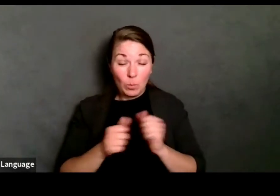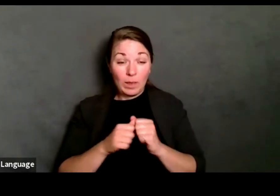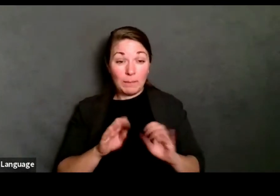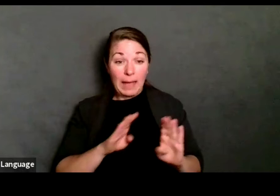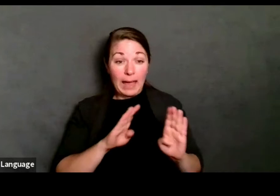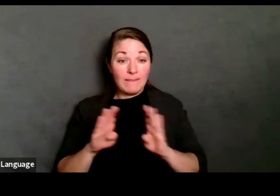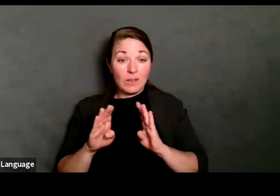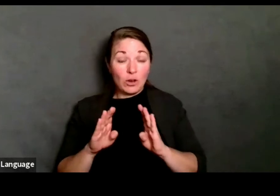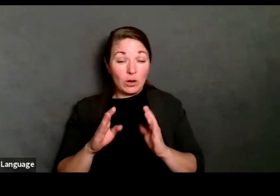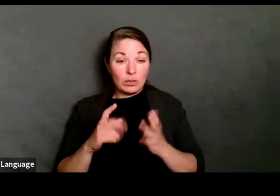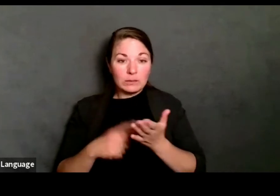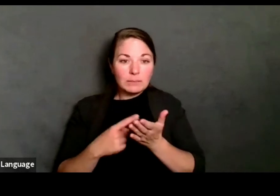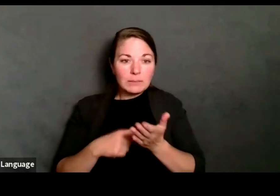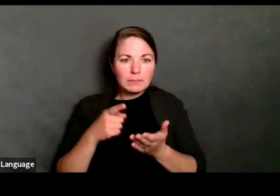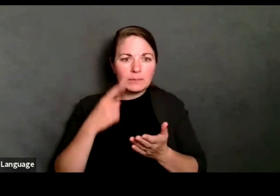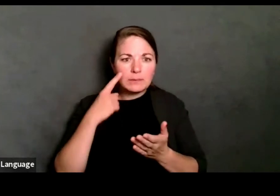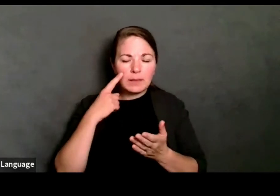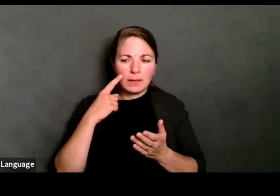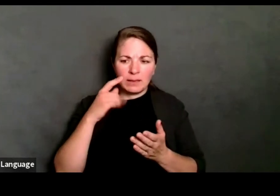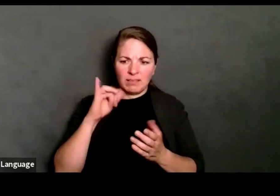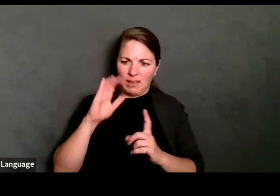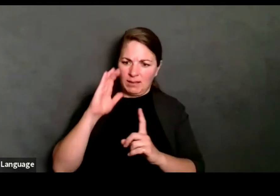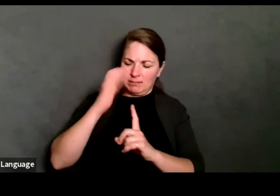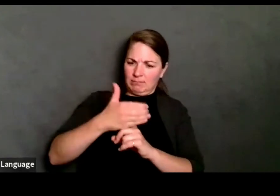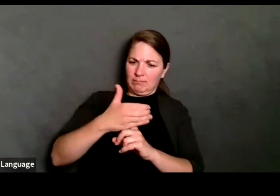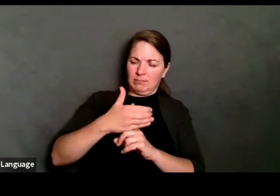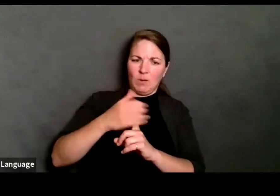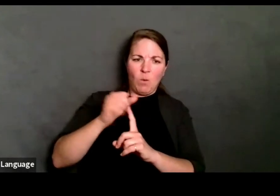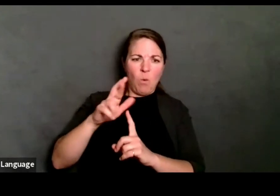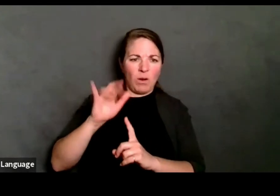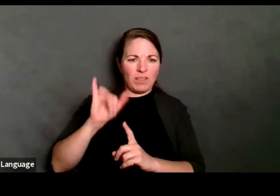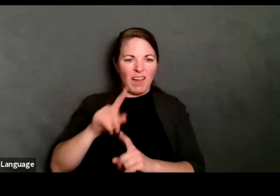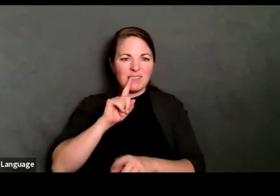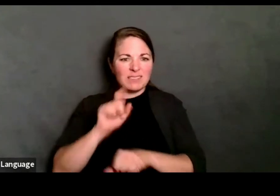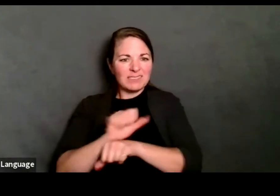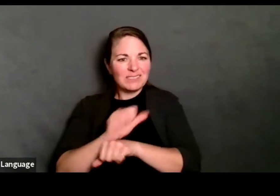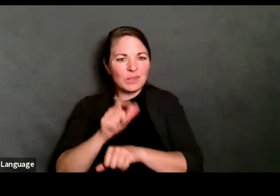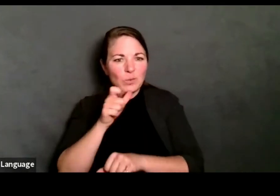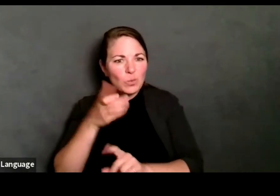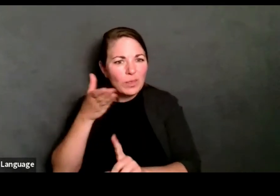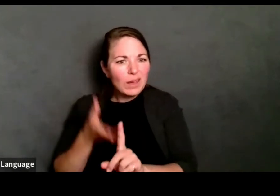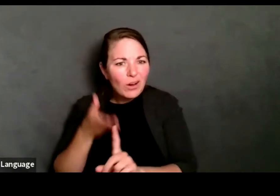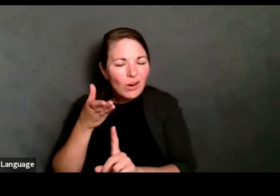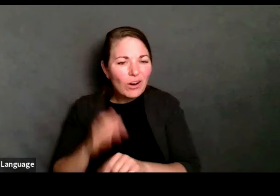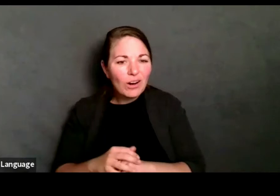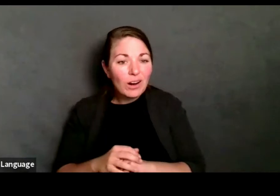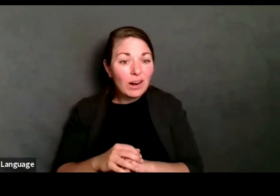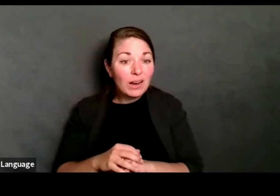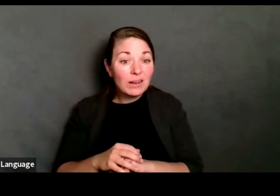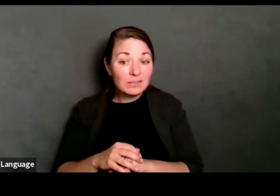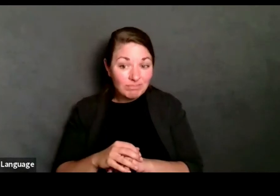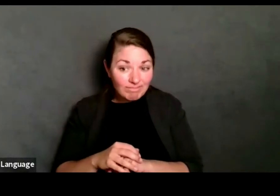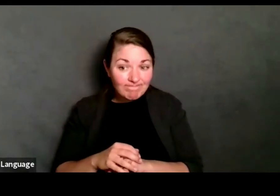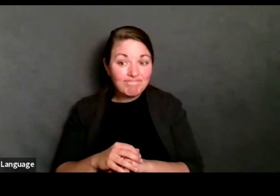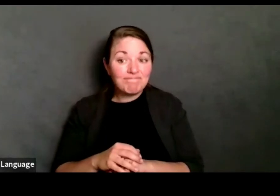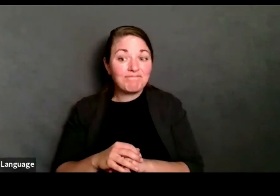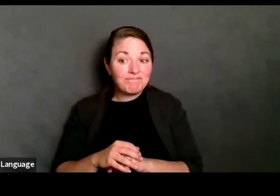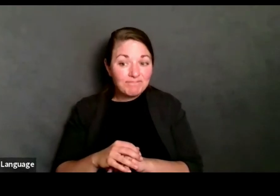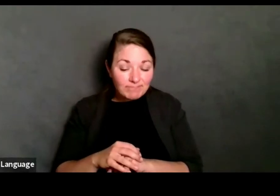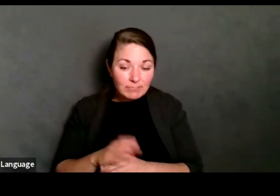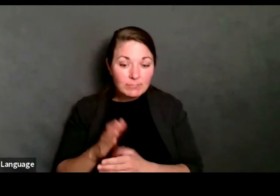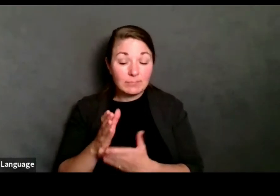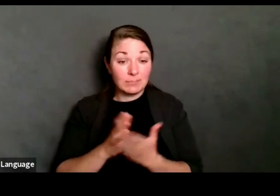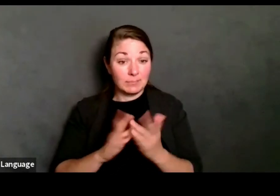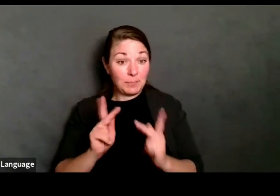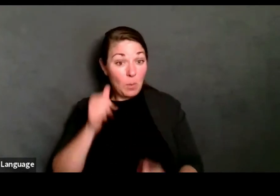becomes indistinguishable from their personality. And it's something that is praised, especially for people who are perceived